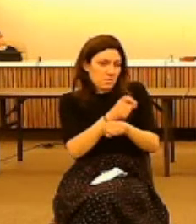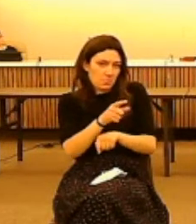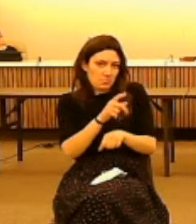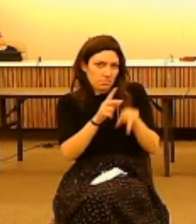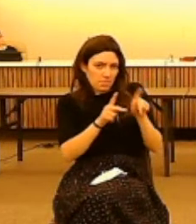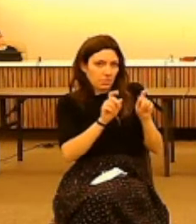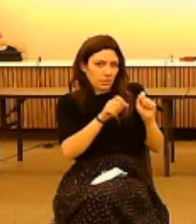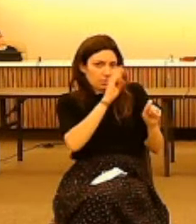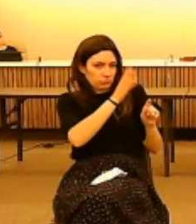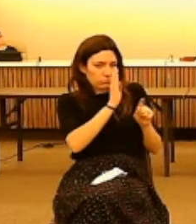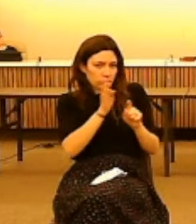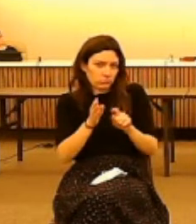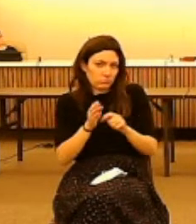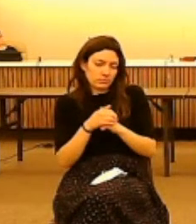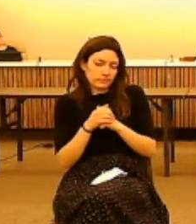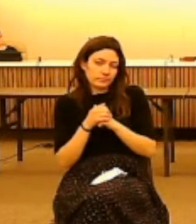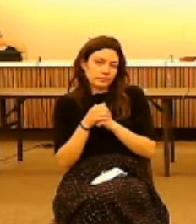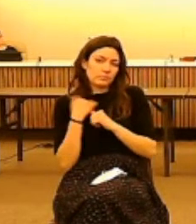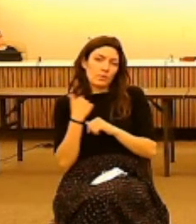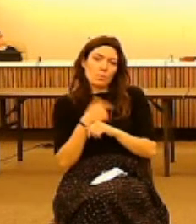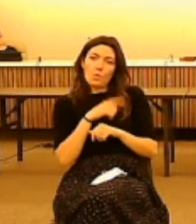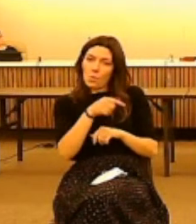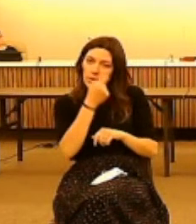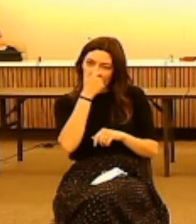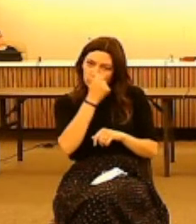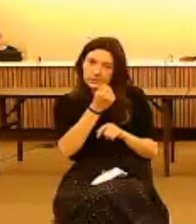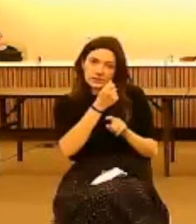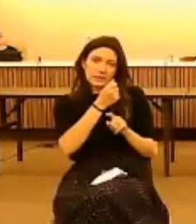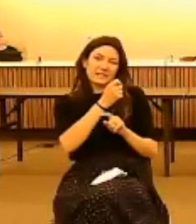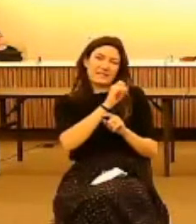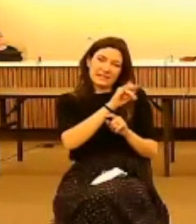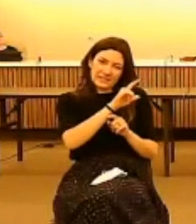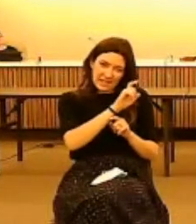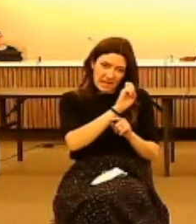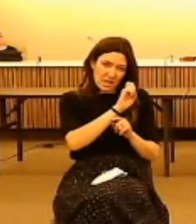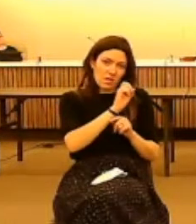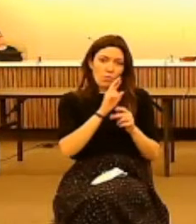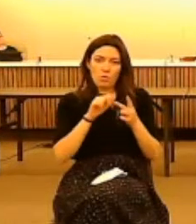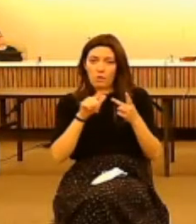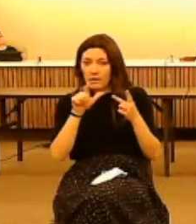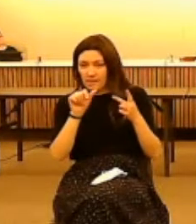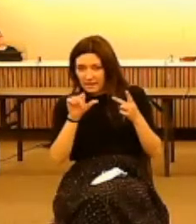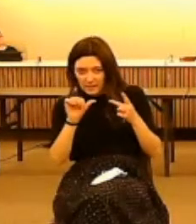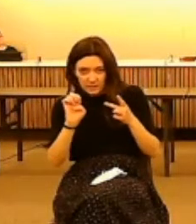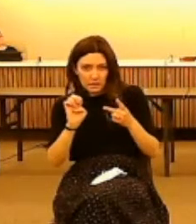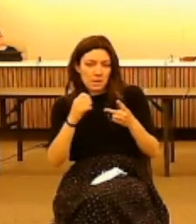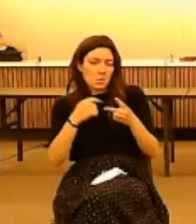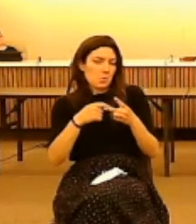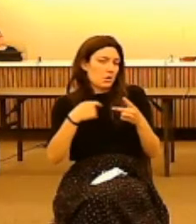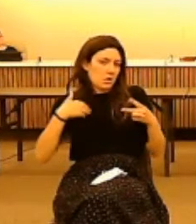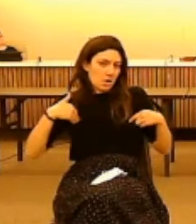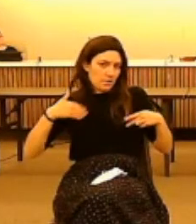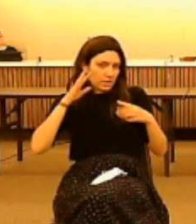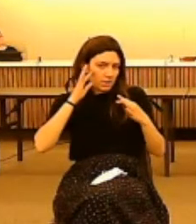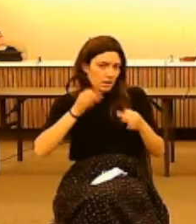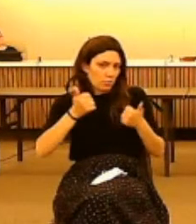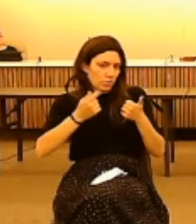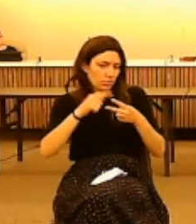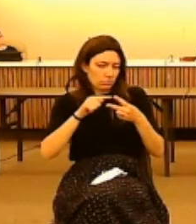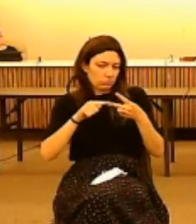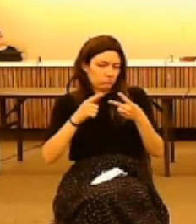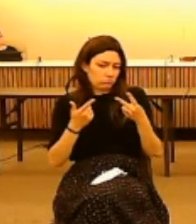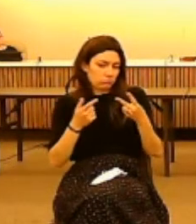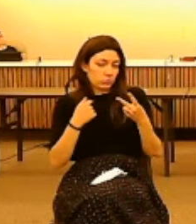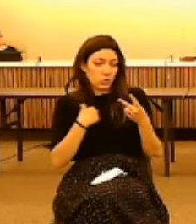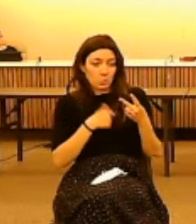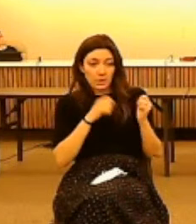a lease. But right now, we're allowing for them both, and we could let them respond with both and pick one that, you know, if we